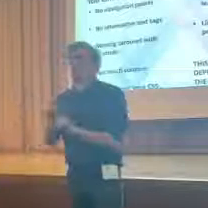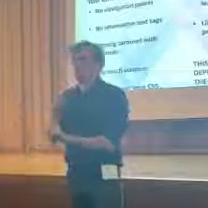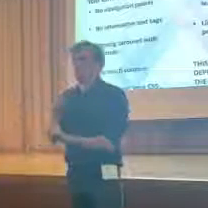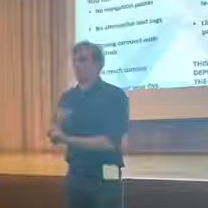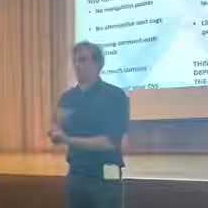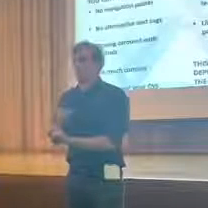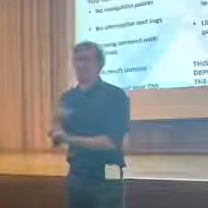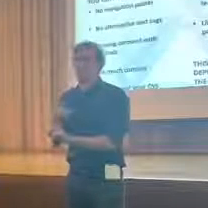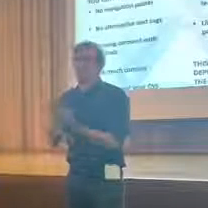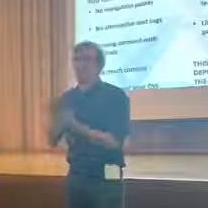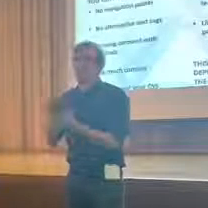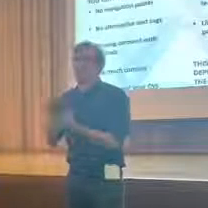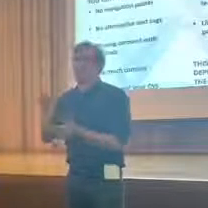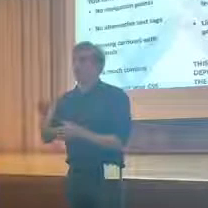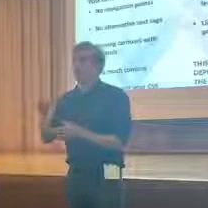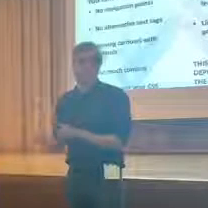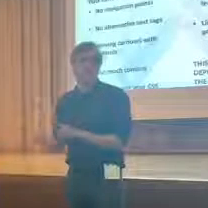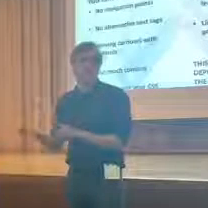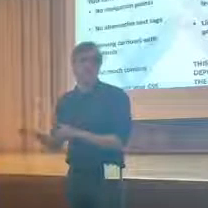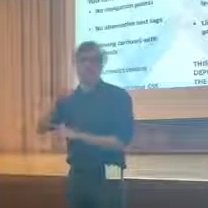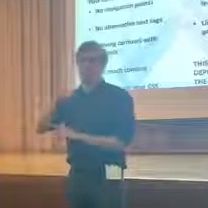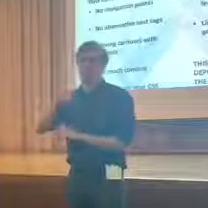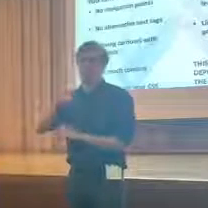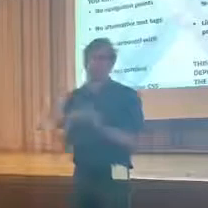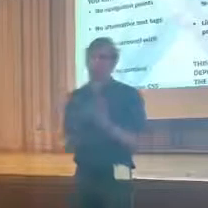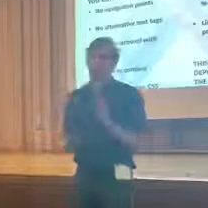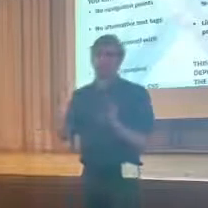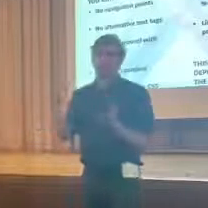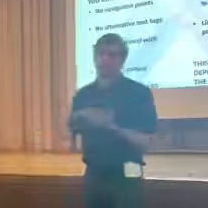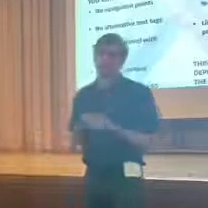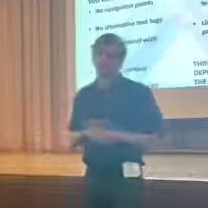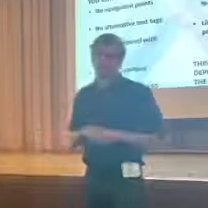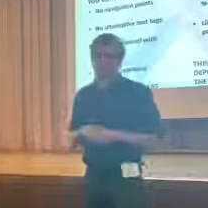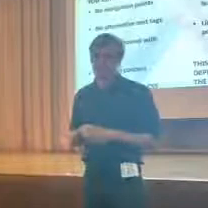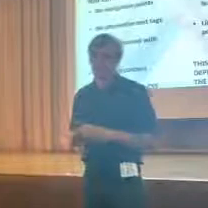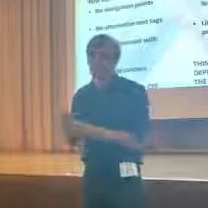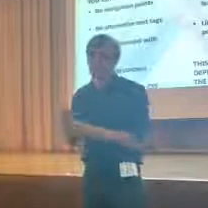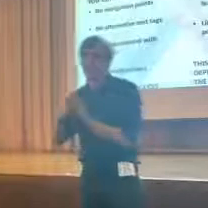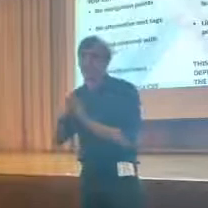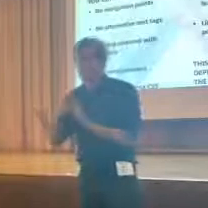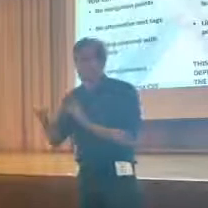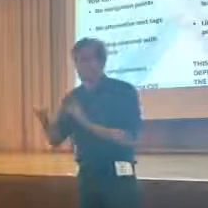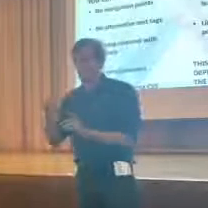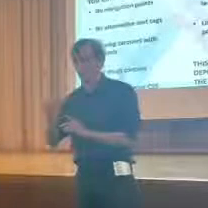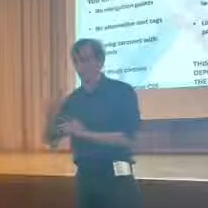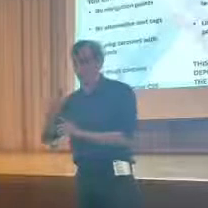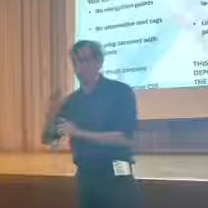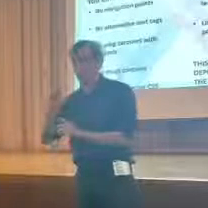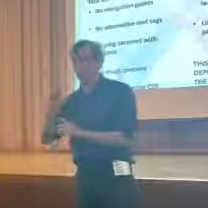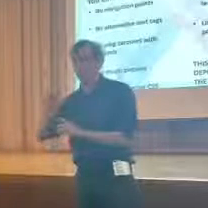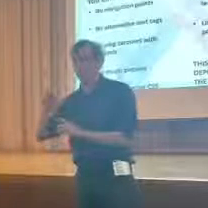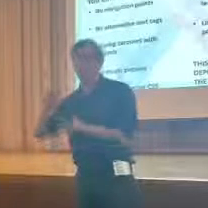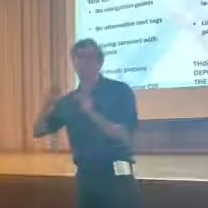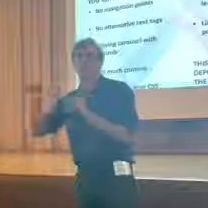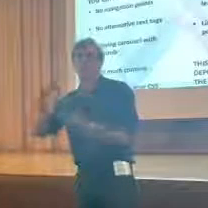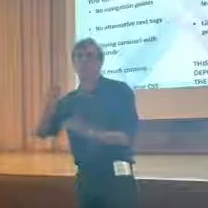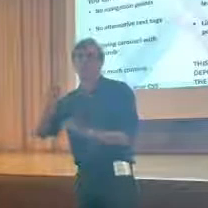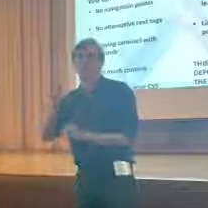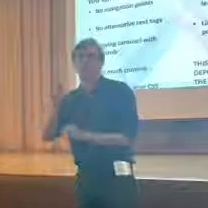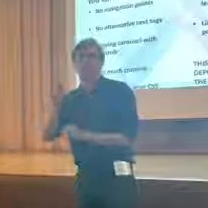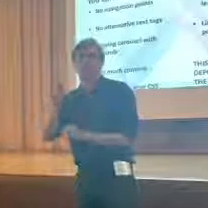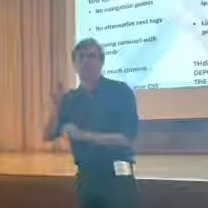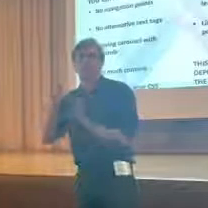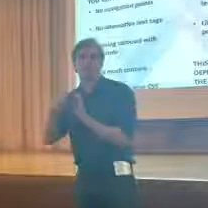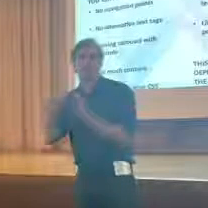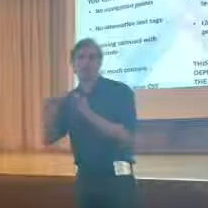what you need to fix has to be a process. And sometimes you have to bring in somebody who does it all the time